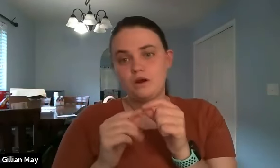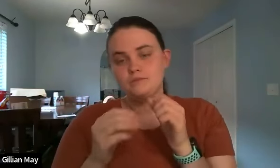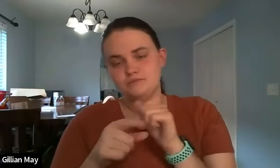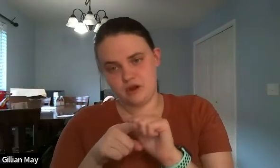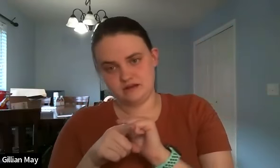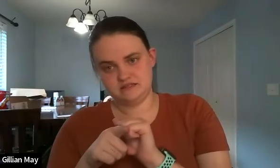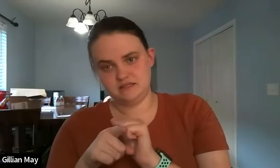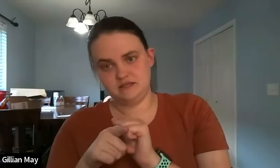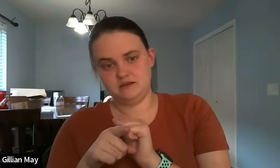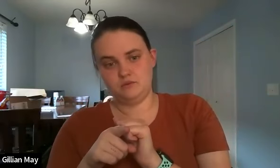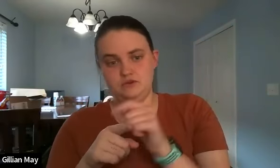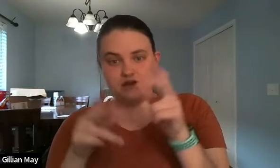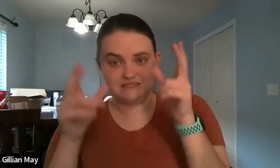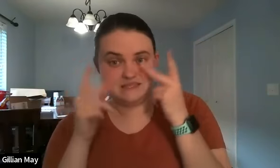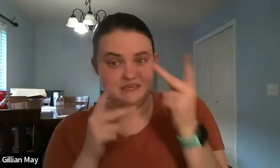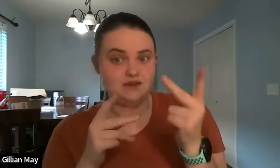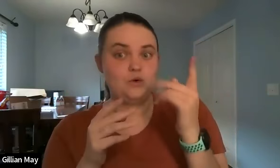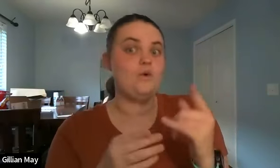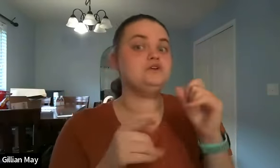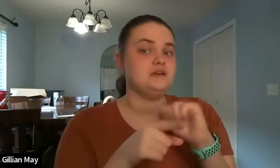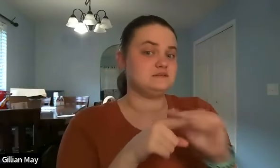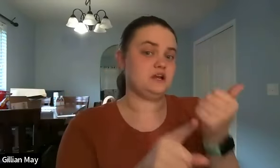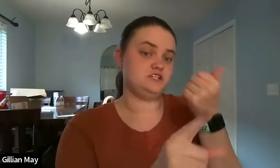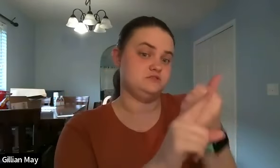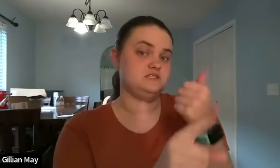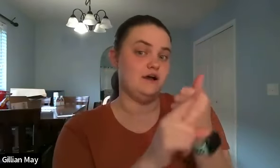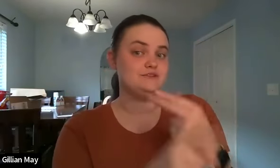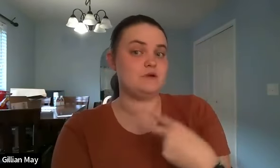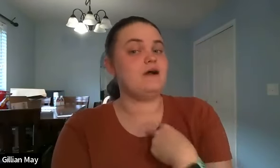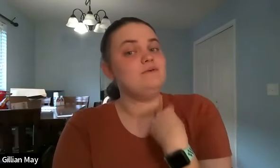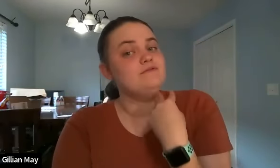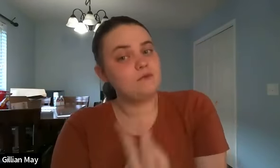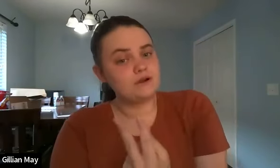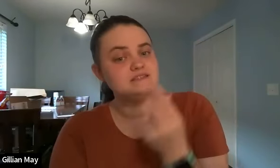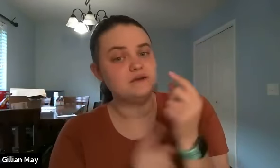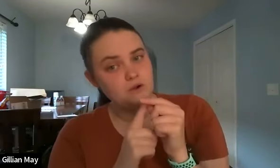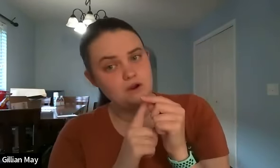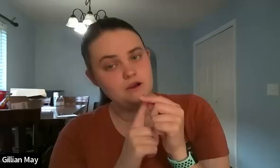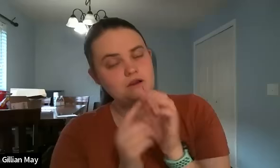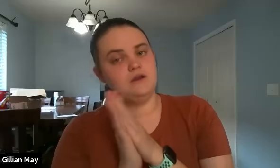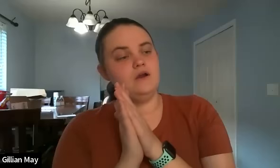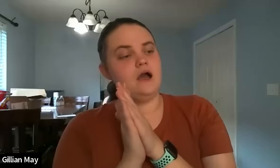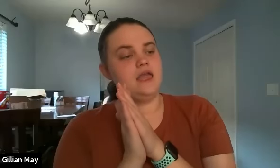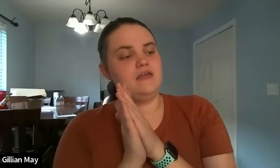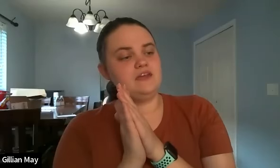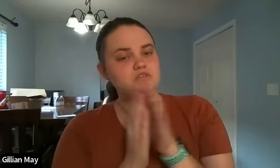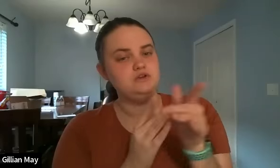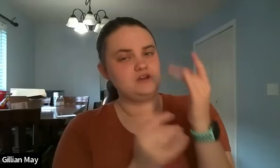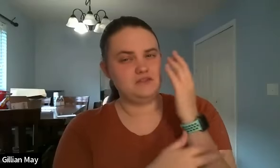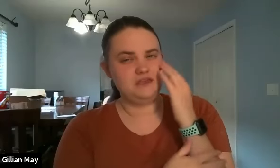more practicing with you guys seeing it, or you guys can practice yourselves where I will voice a word and then you try to think if